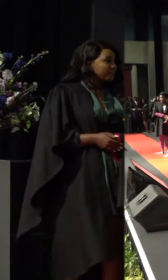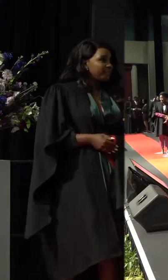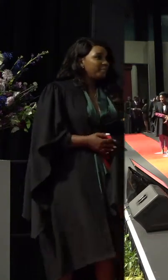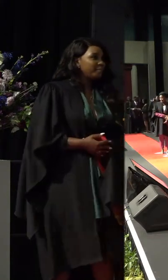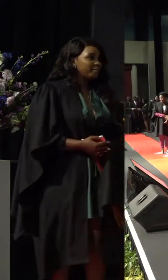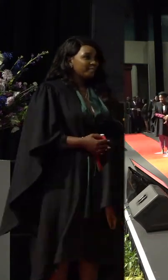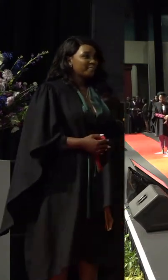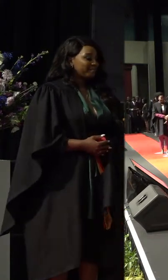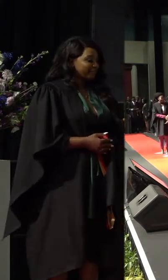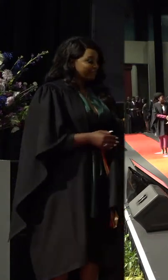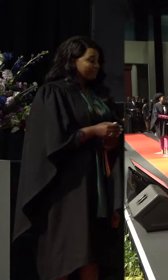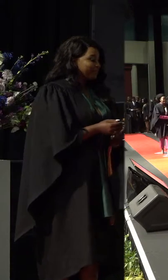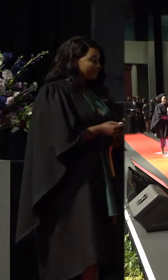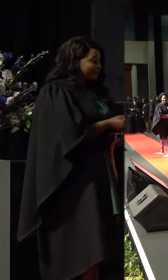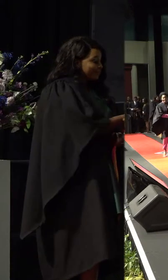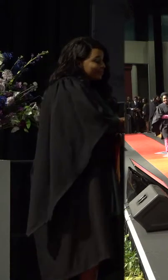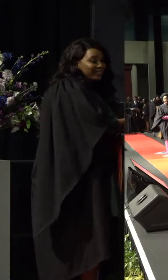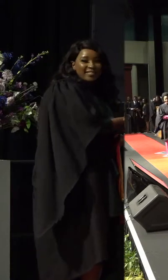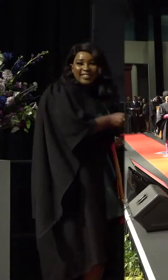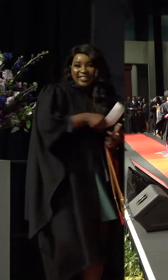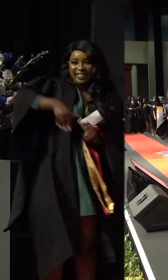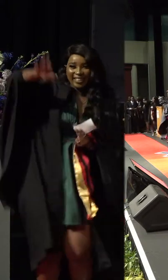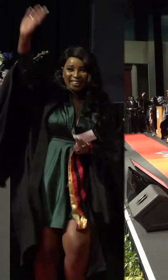Slindile Rejoice Ndlovu.